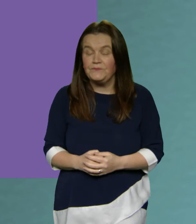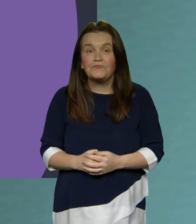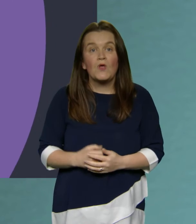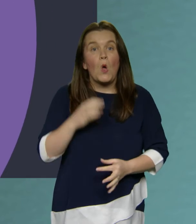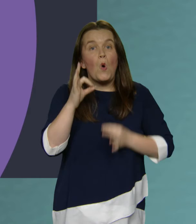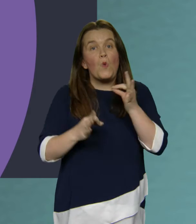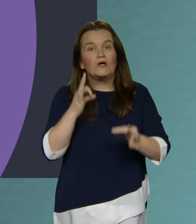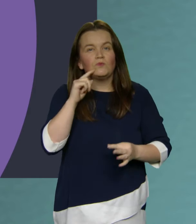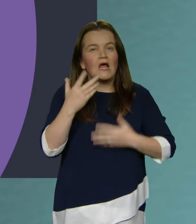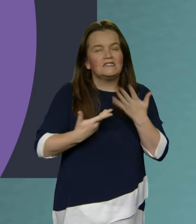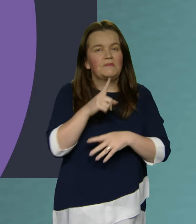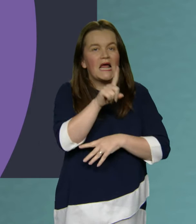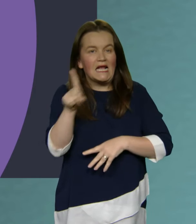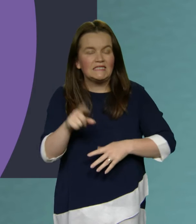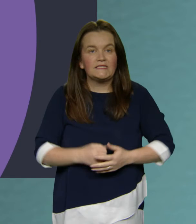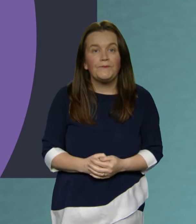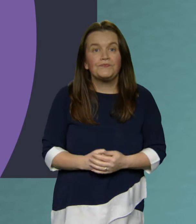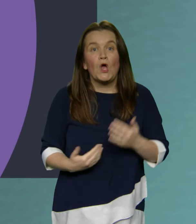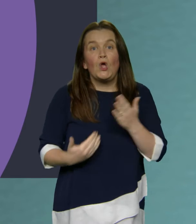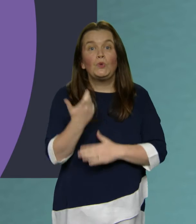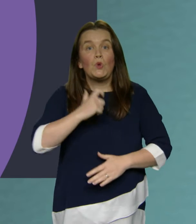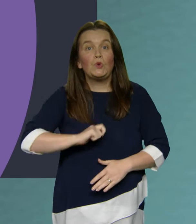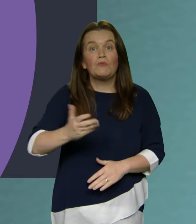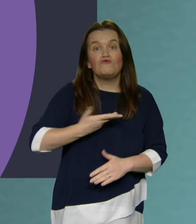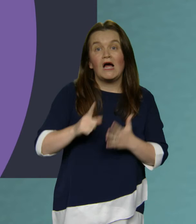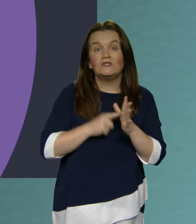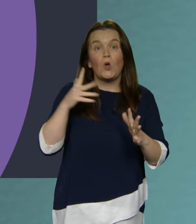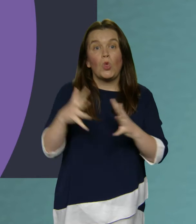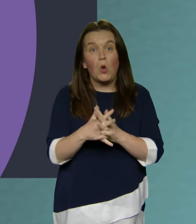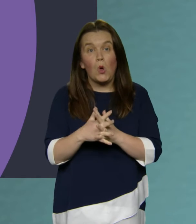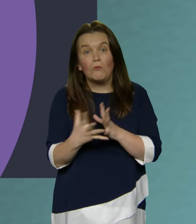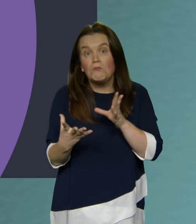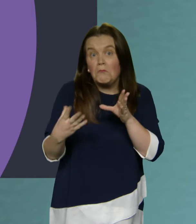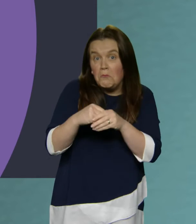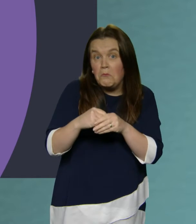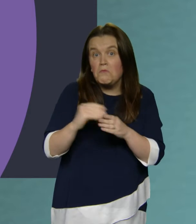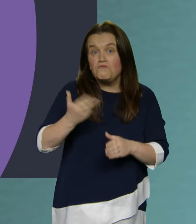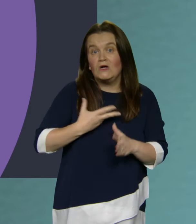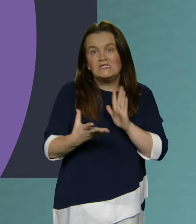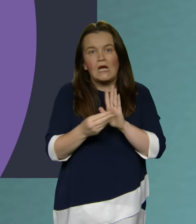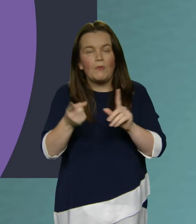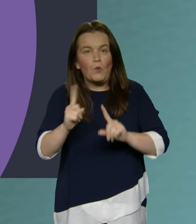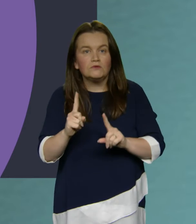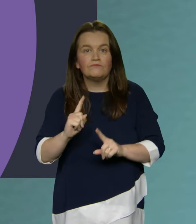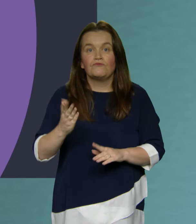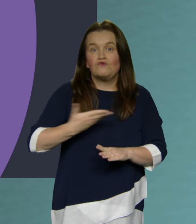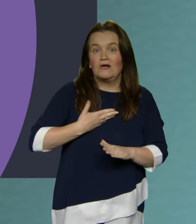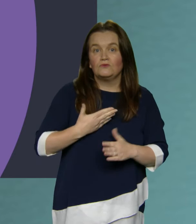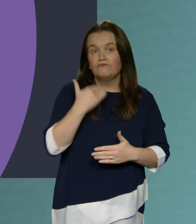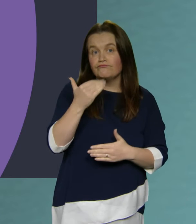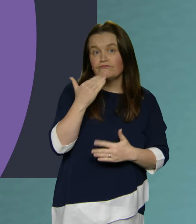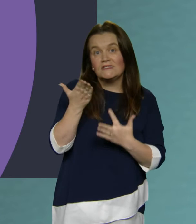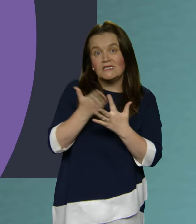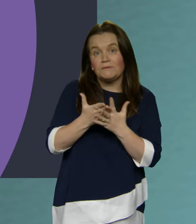A new human rights law could include rights like the right to adequate, accessible and affordable food, the right to adequate housing, the right